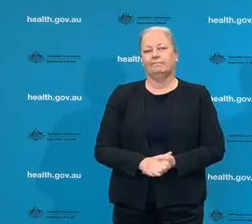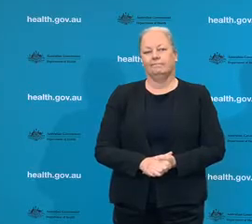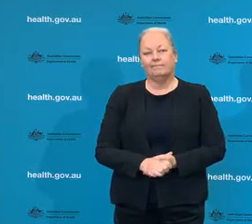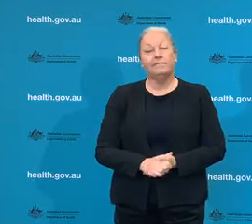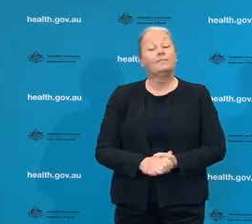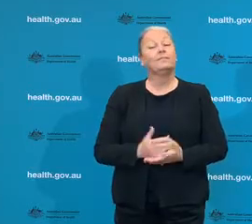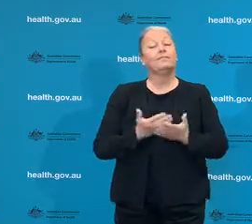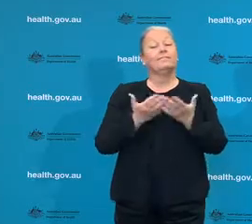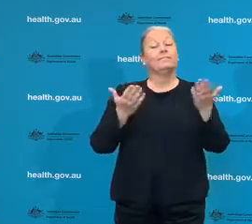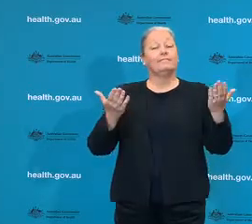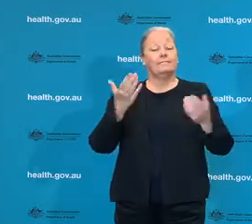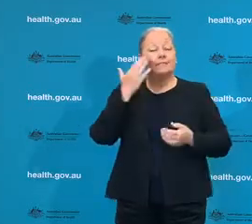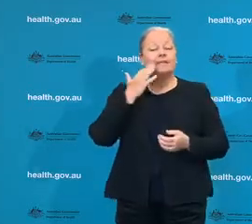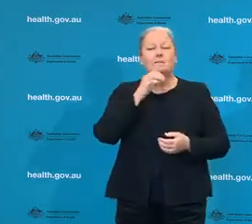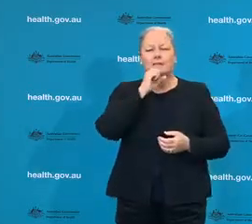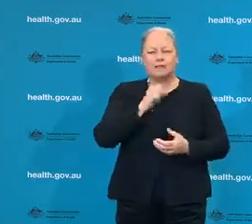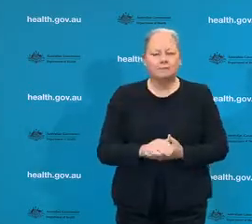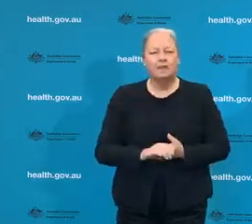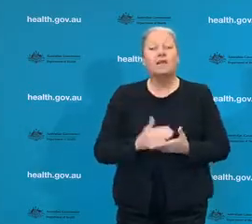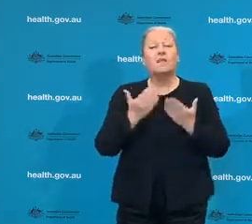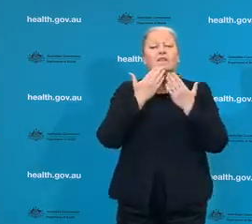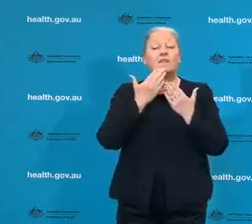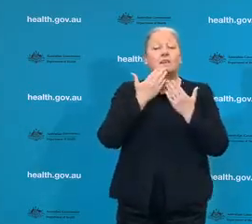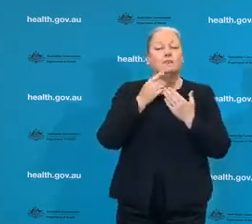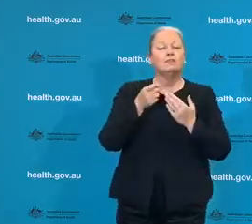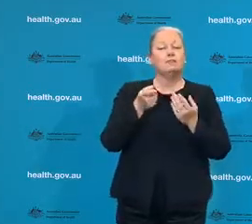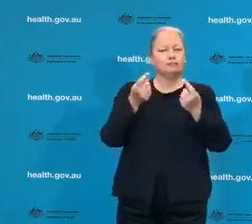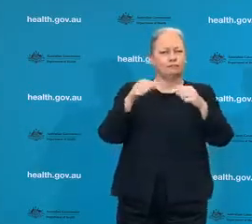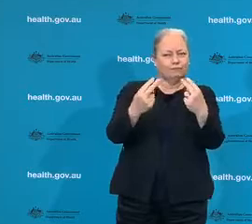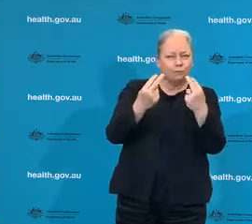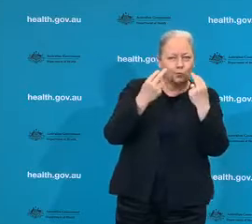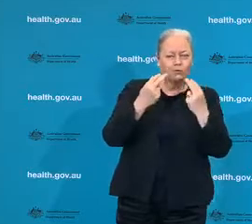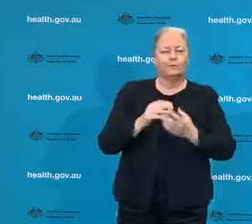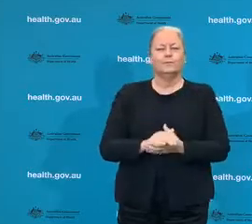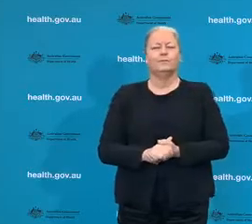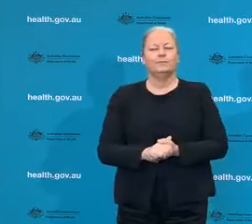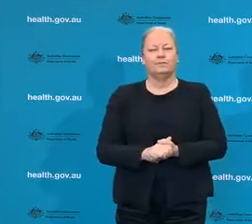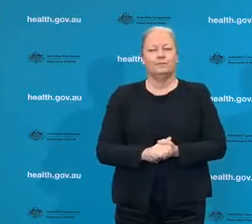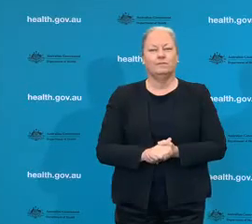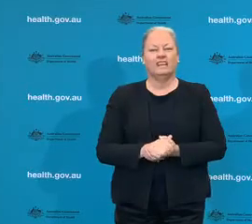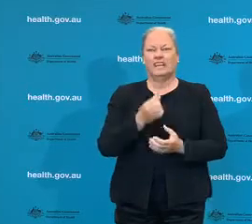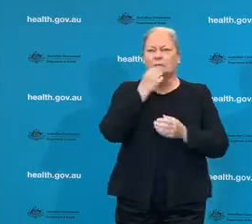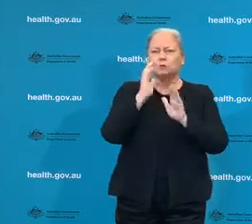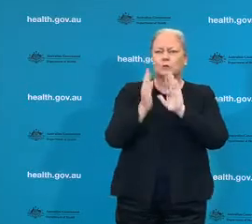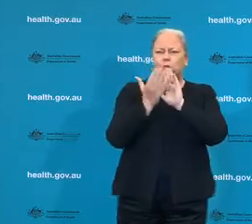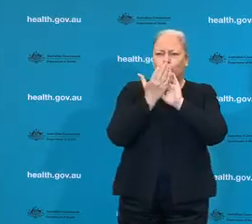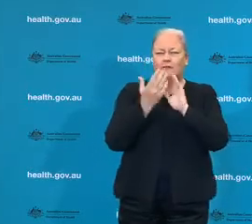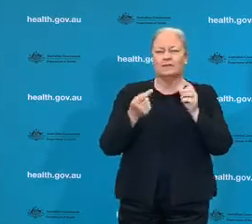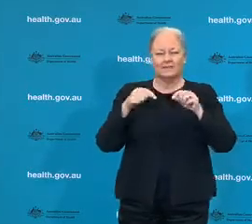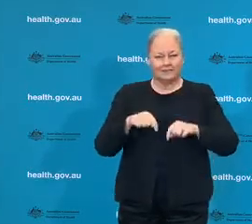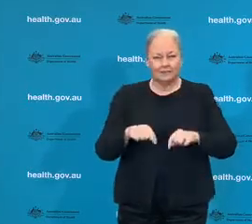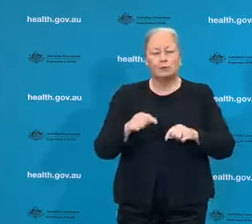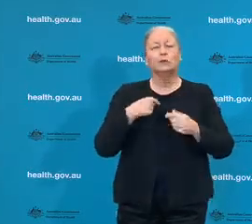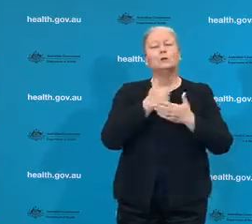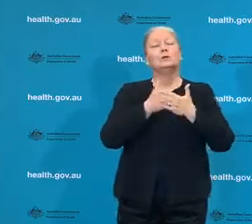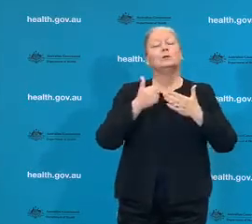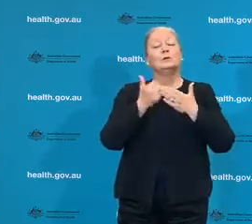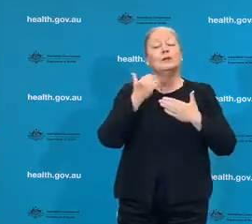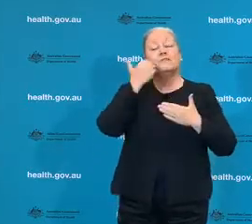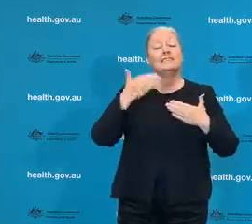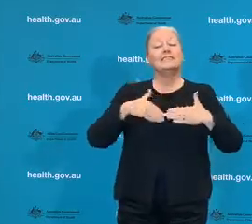Well, ladies and gentlemen, thank you for attending at short notice today. We've brought the daily national press conference